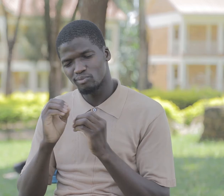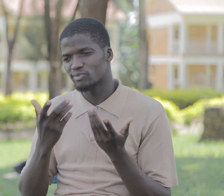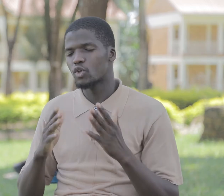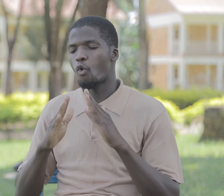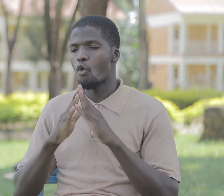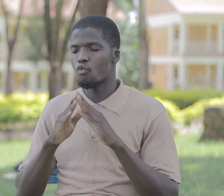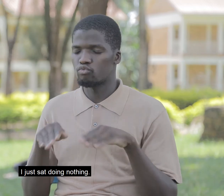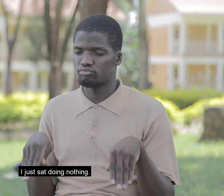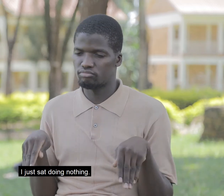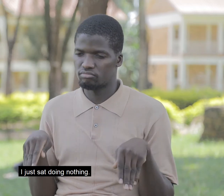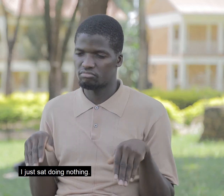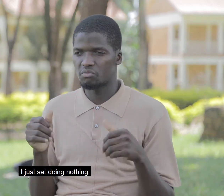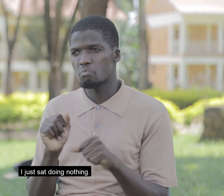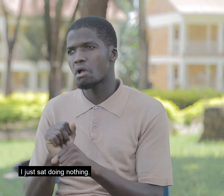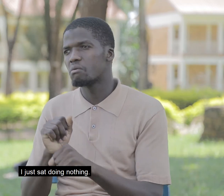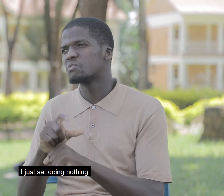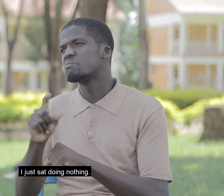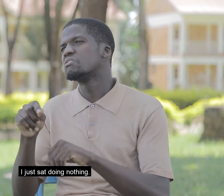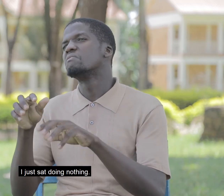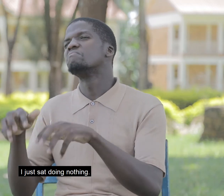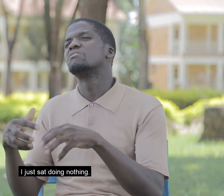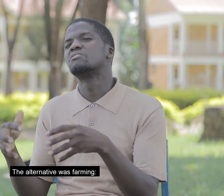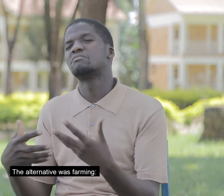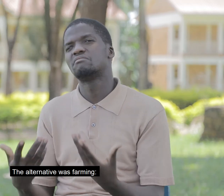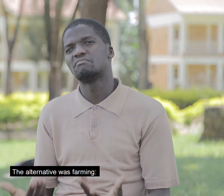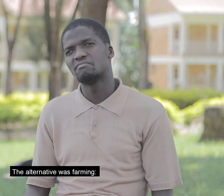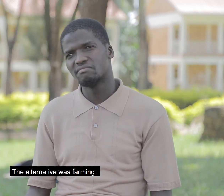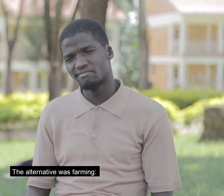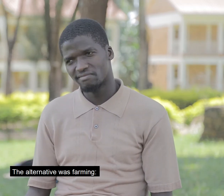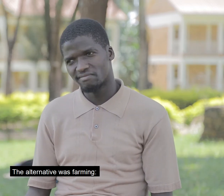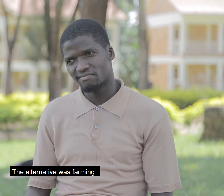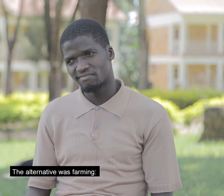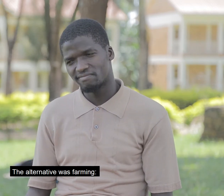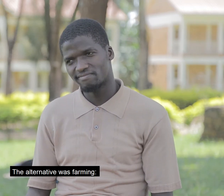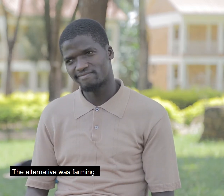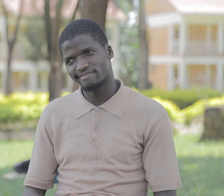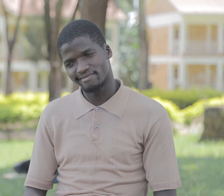I just sat doing nothing. The alternative was farming.